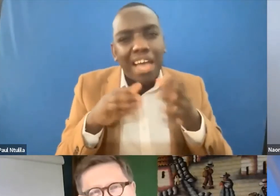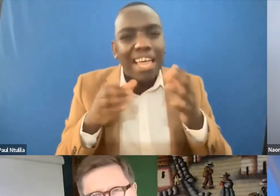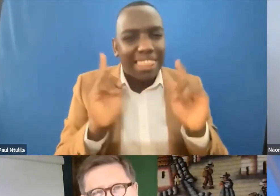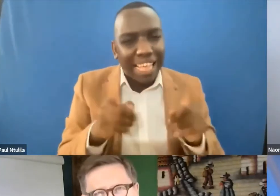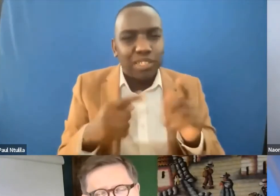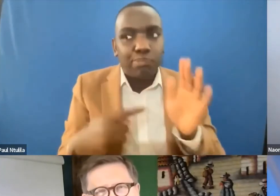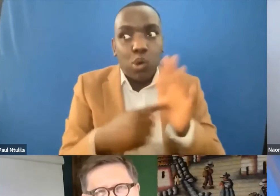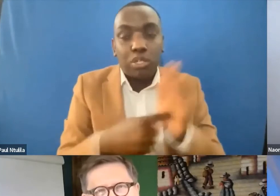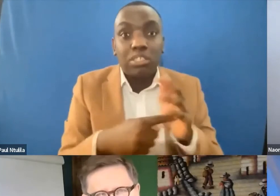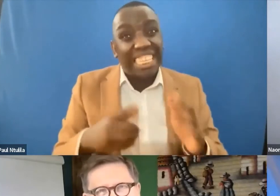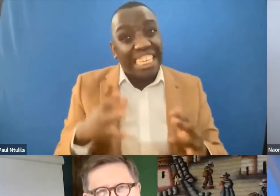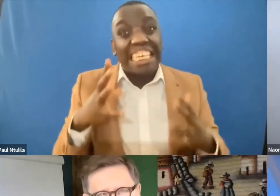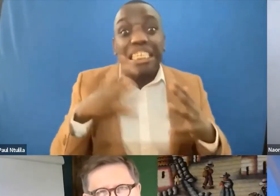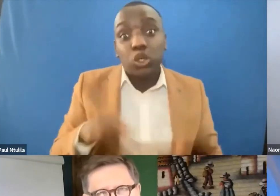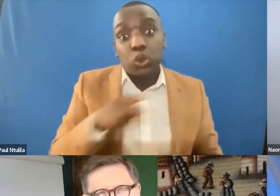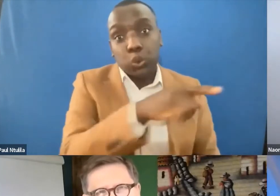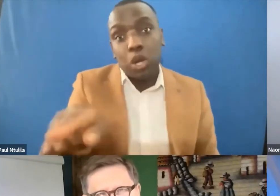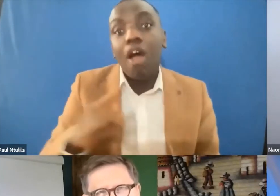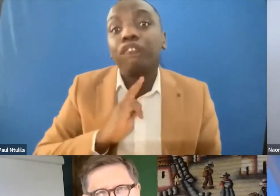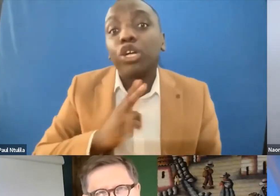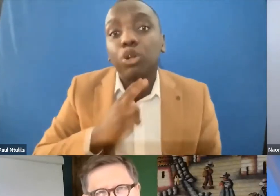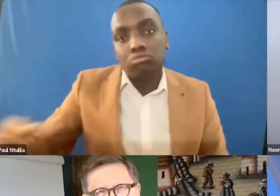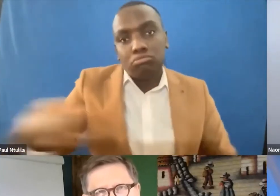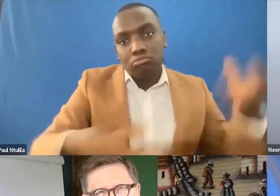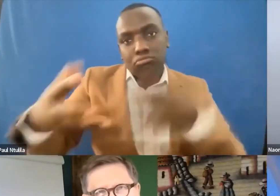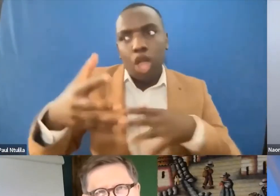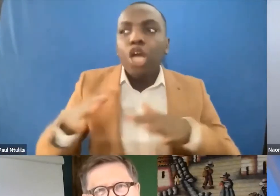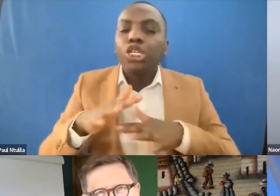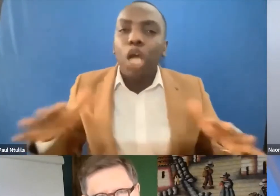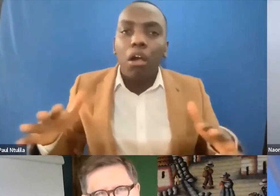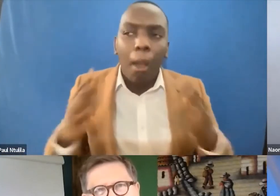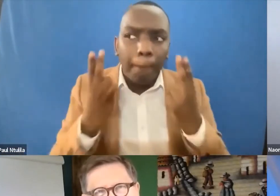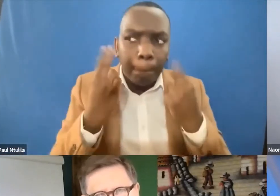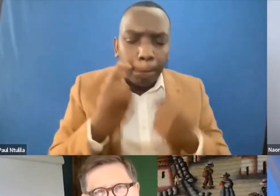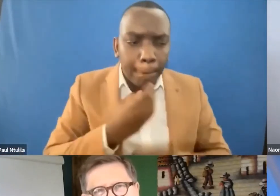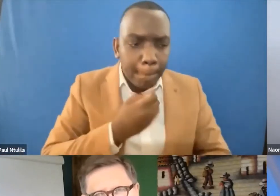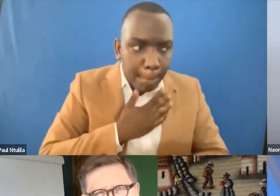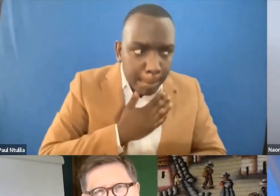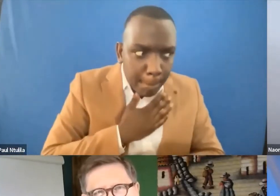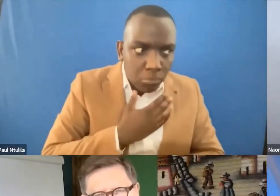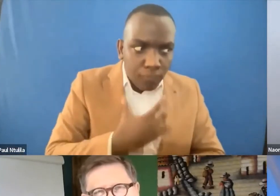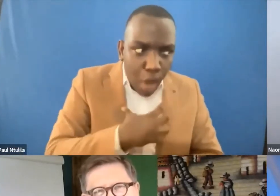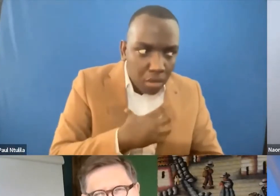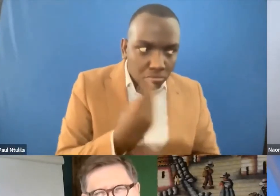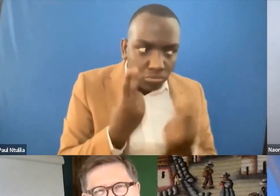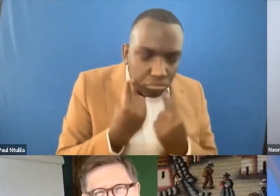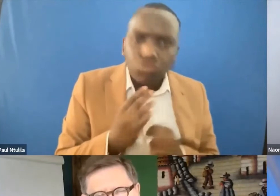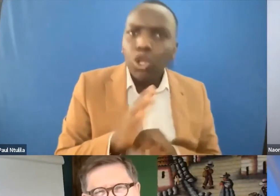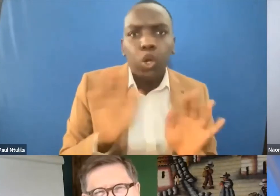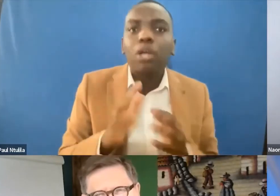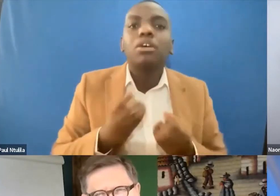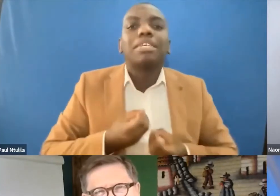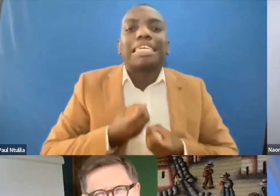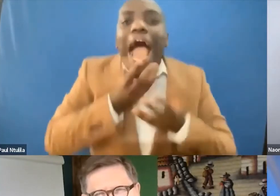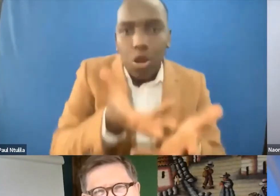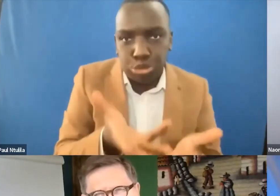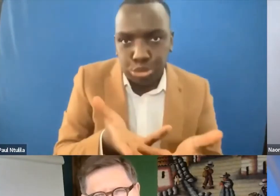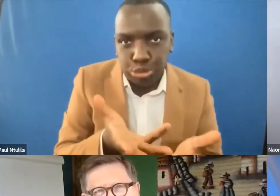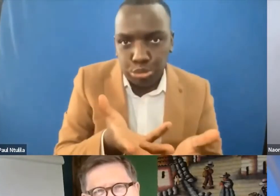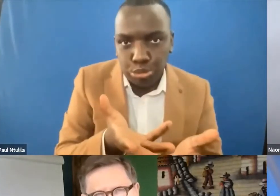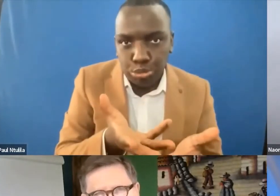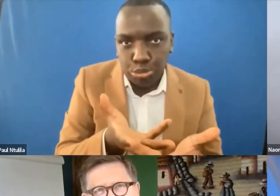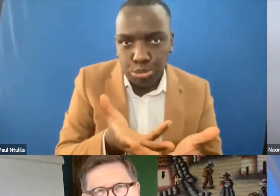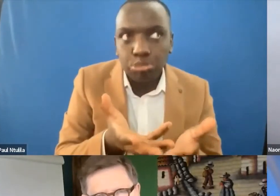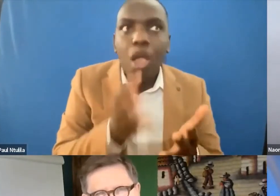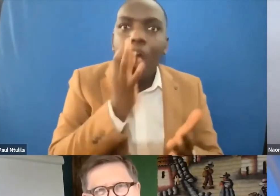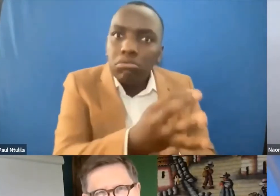common goal. And that is so important, because that means that our voice will be heard. On our own, we